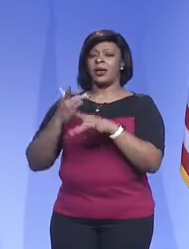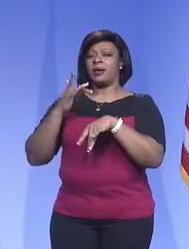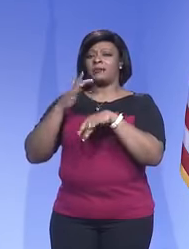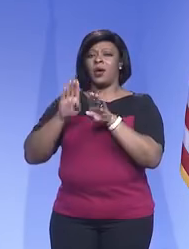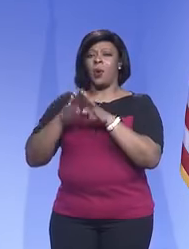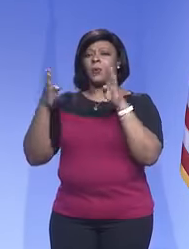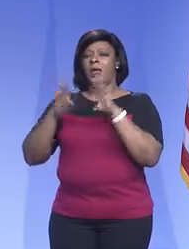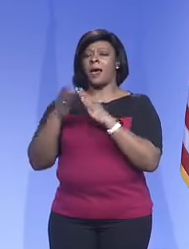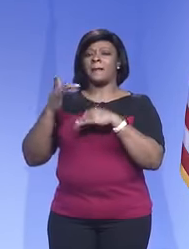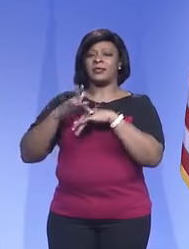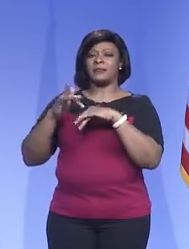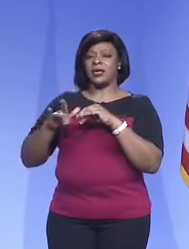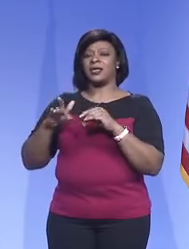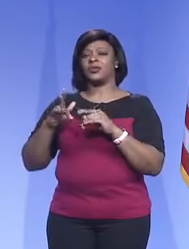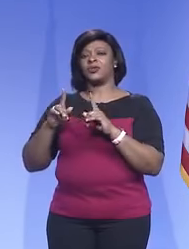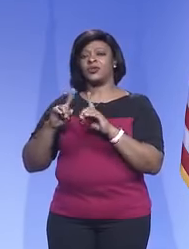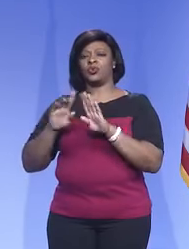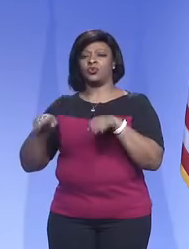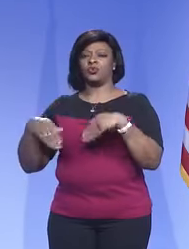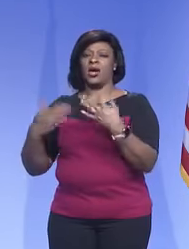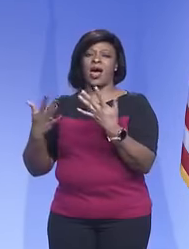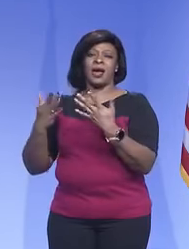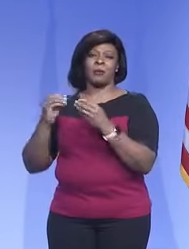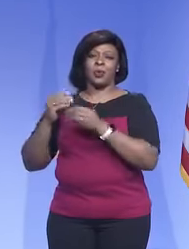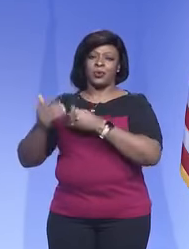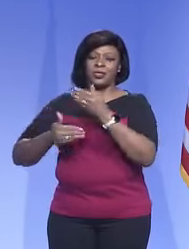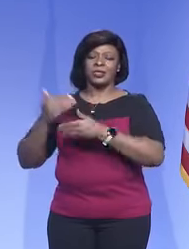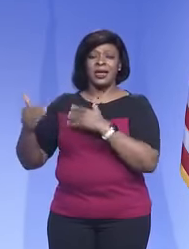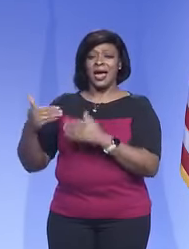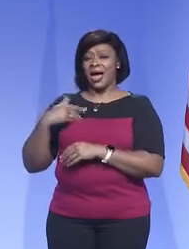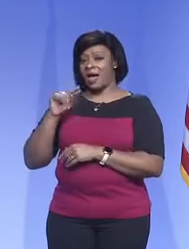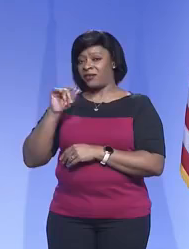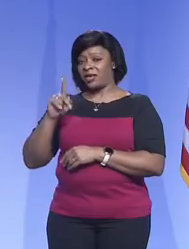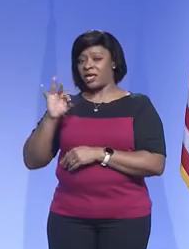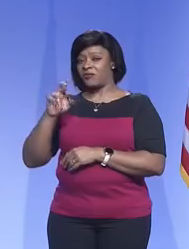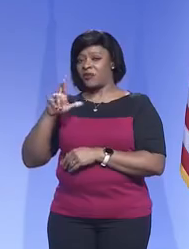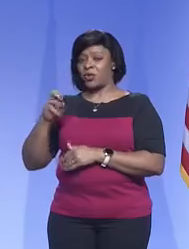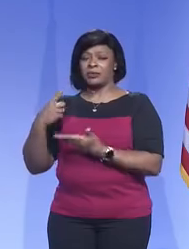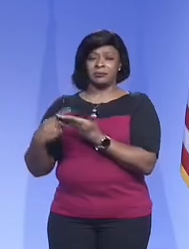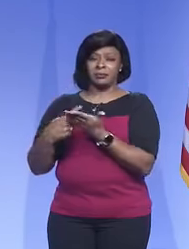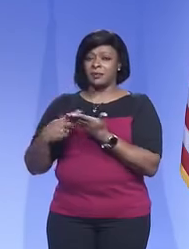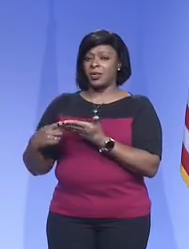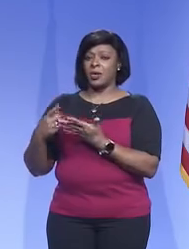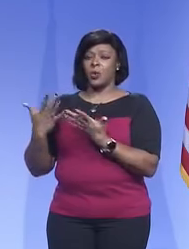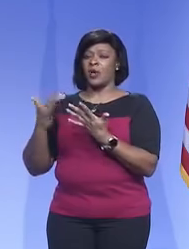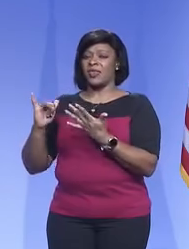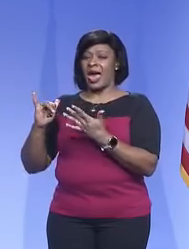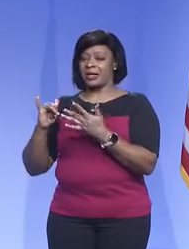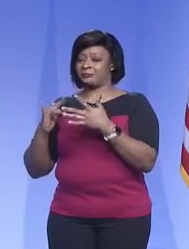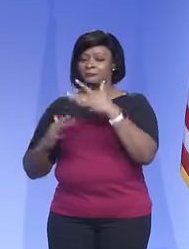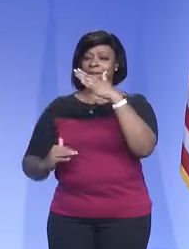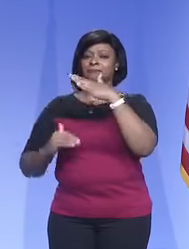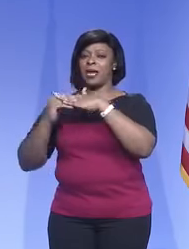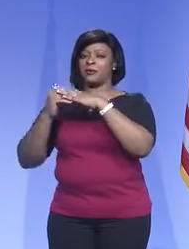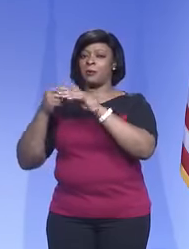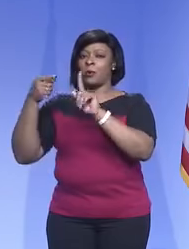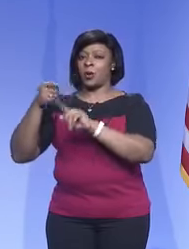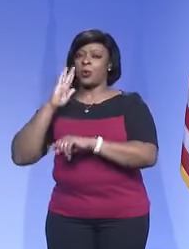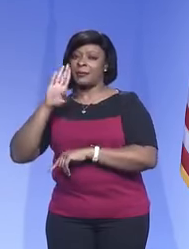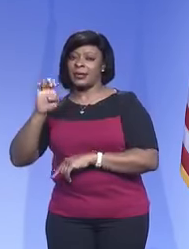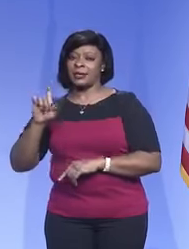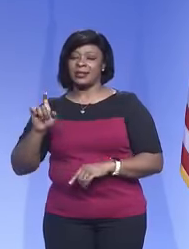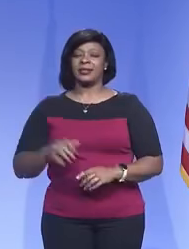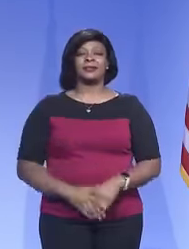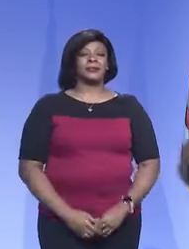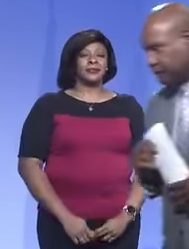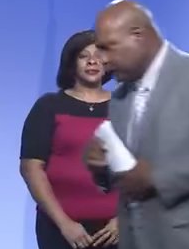by eliminating elective procedures? Has the task force had conversations about what that tipping point is? I'll let Dr. Haushalter